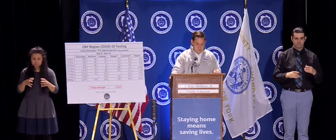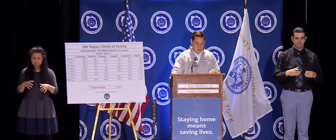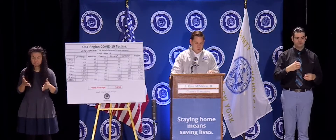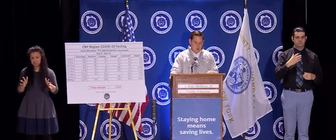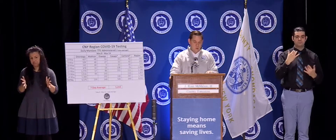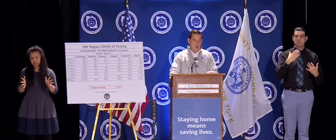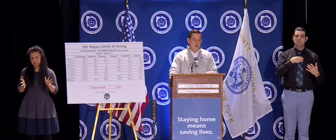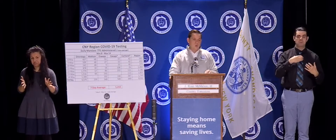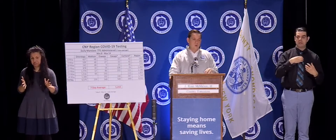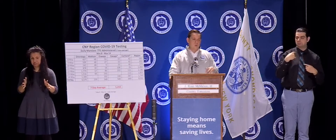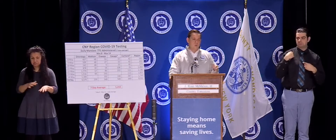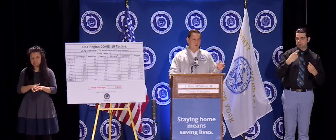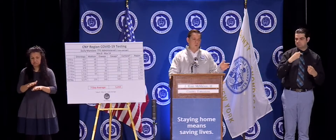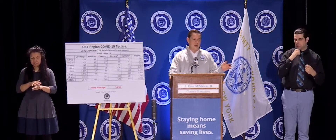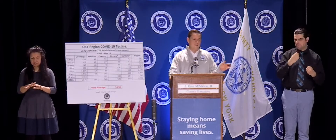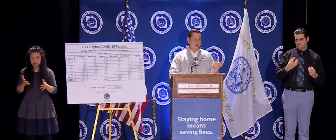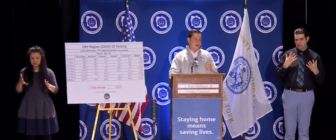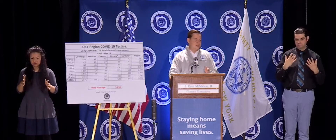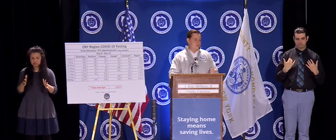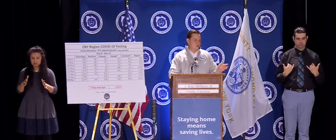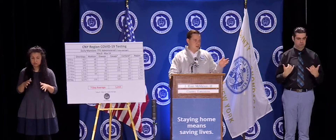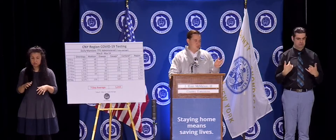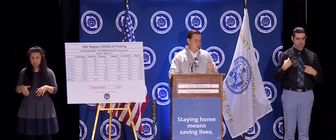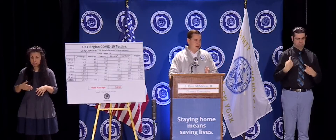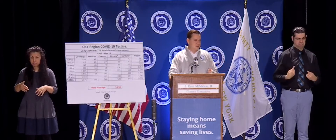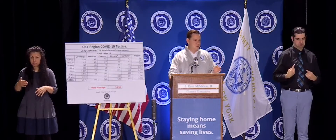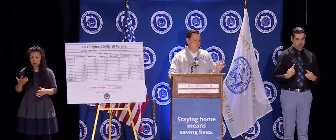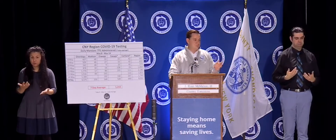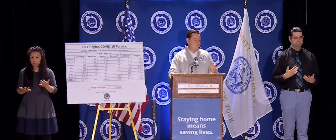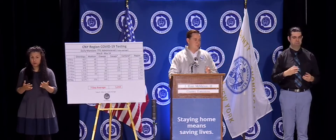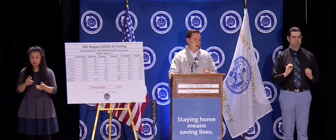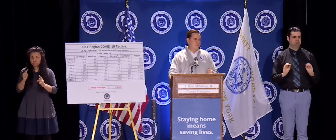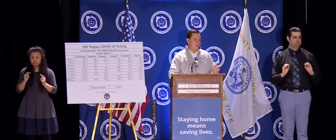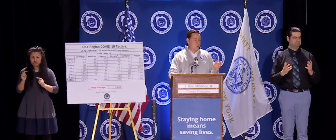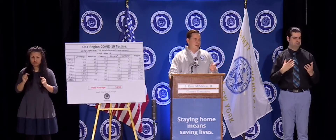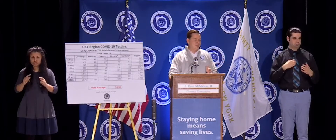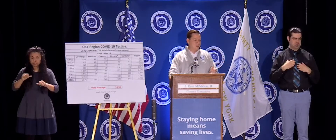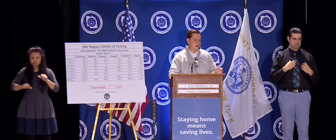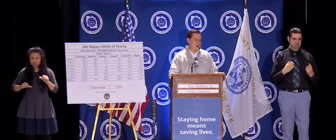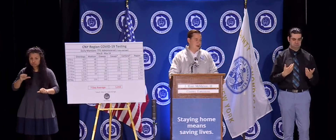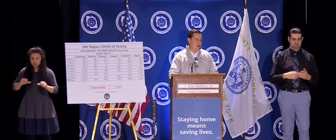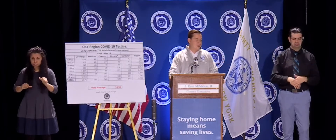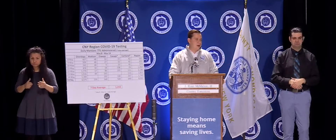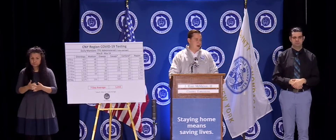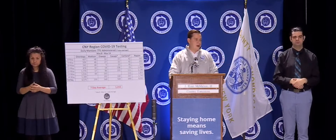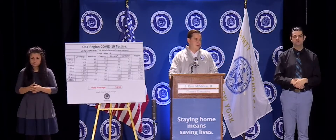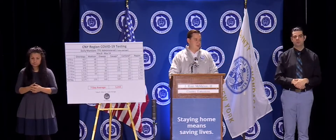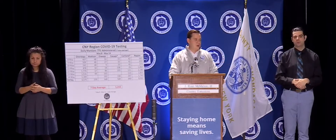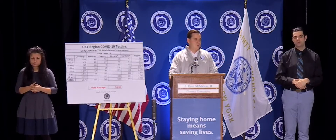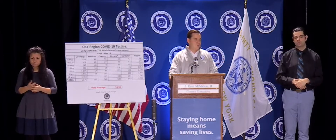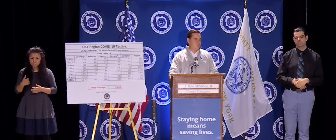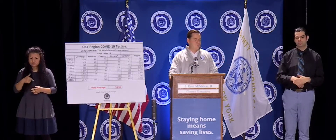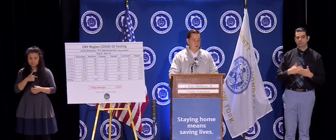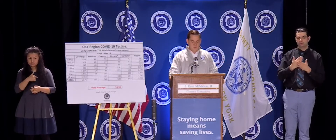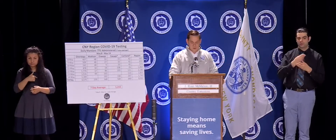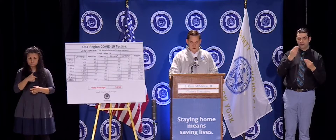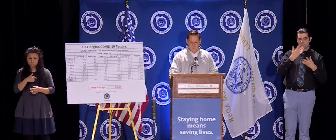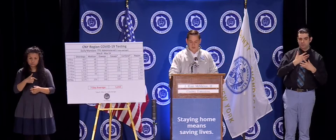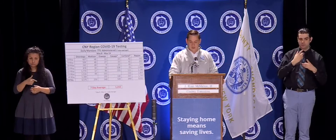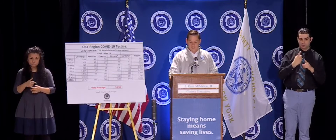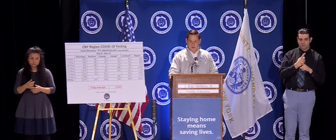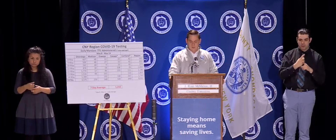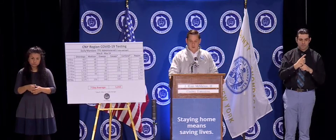That doesn't mean it won't. We haven't gotten this information yet to properly regulate it yet. So